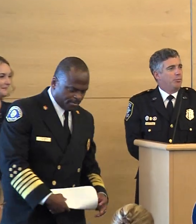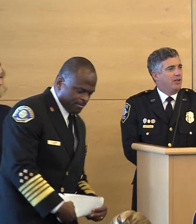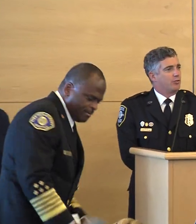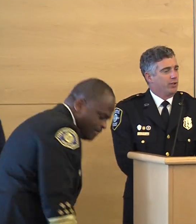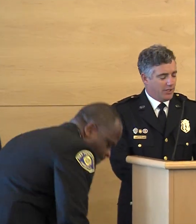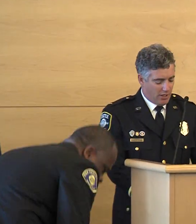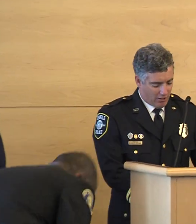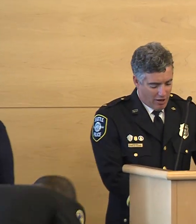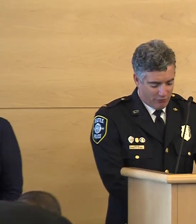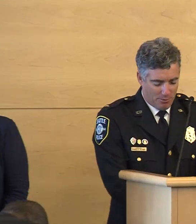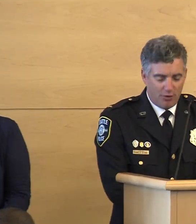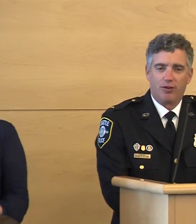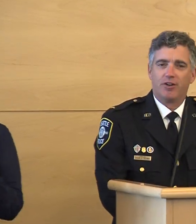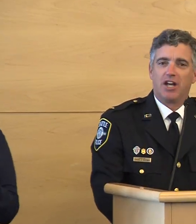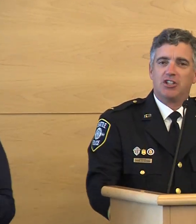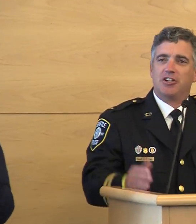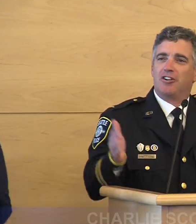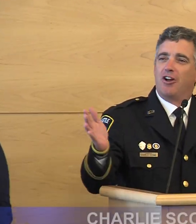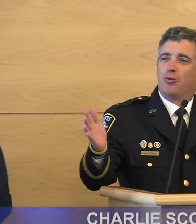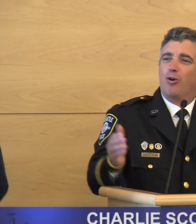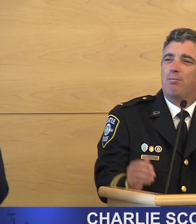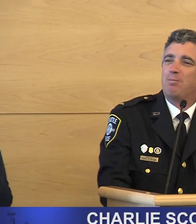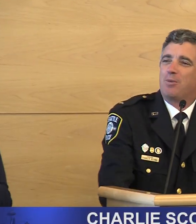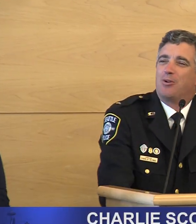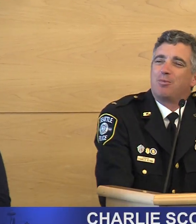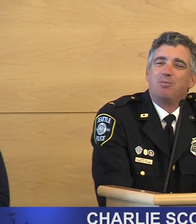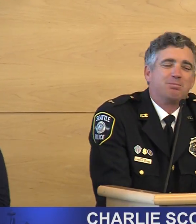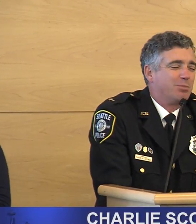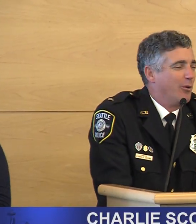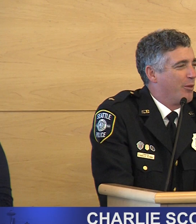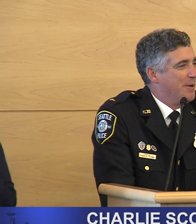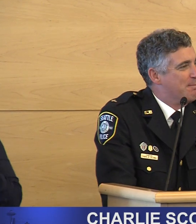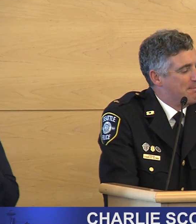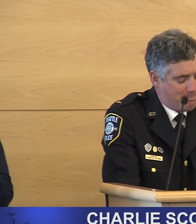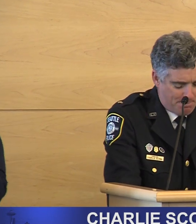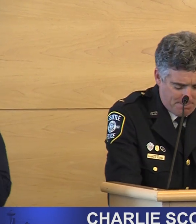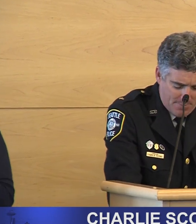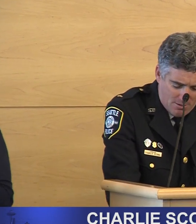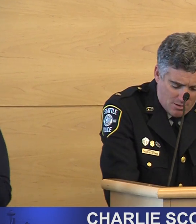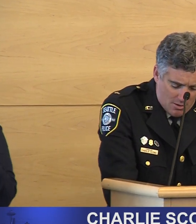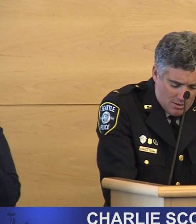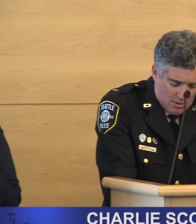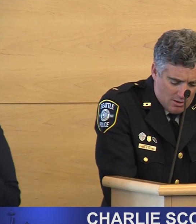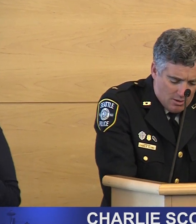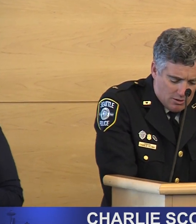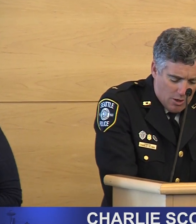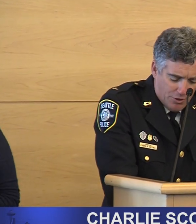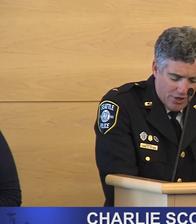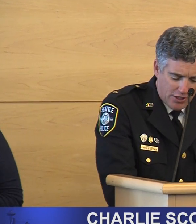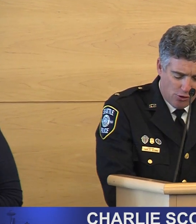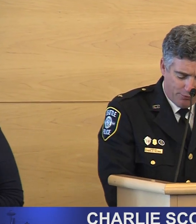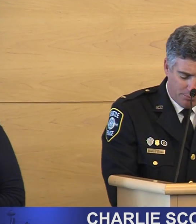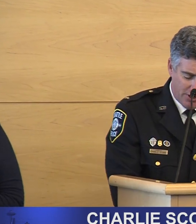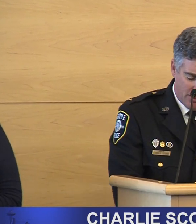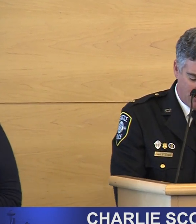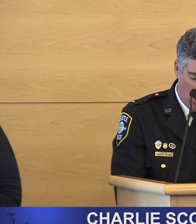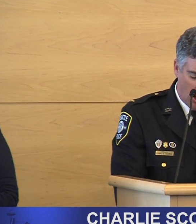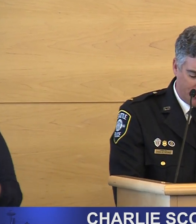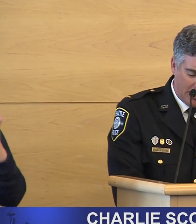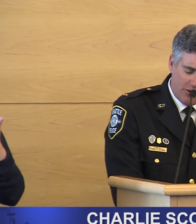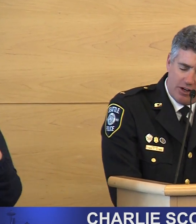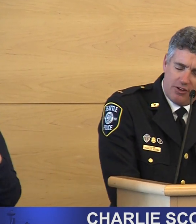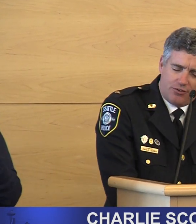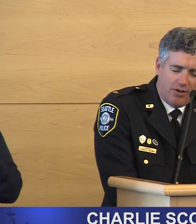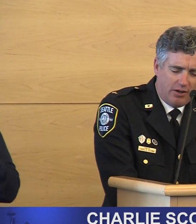Please join me as we offer up this invocation in God's word. Please pray with me. God, we thank you for bringing us